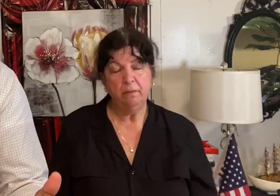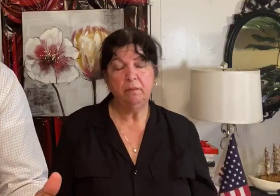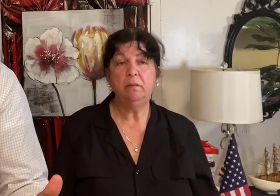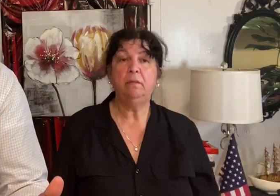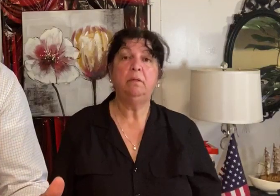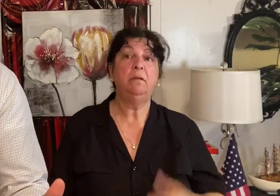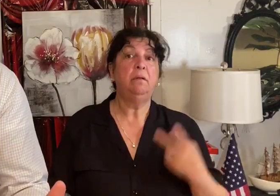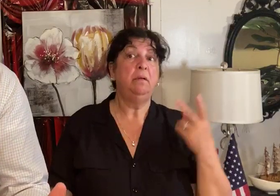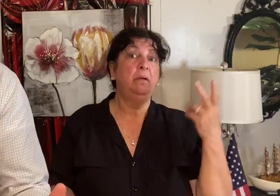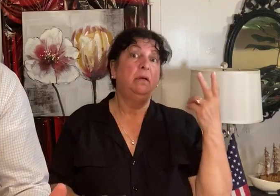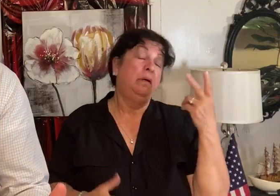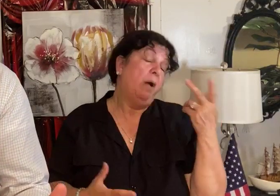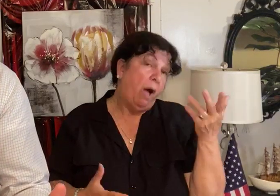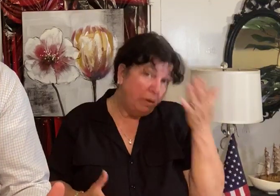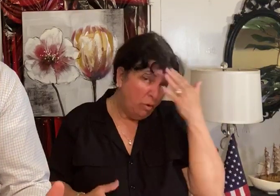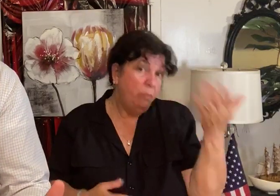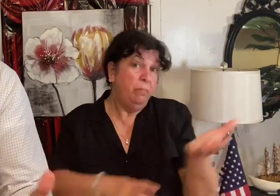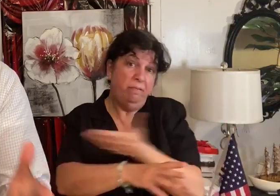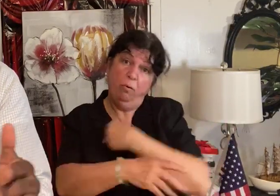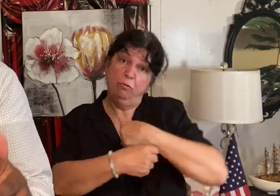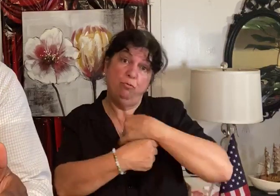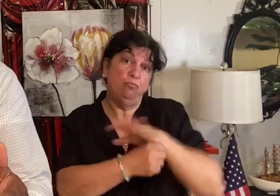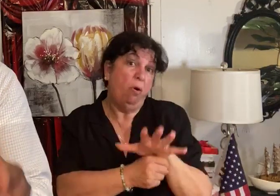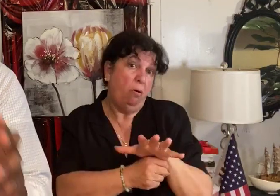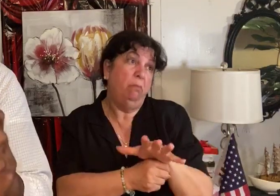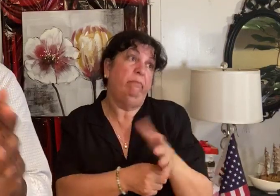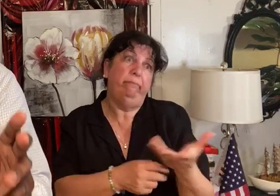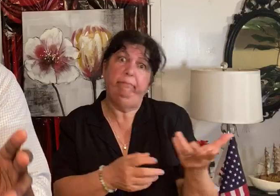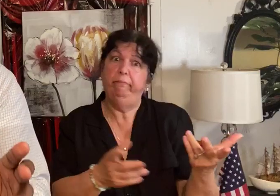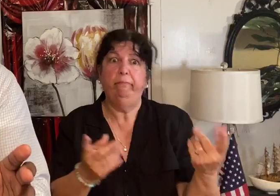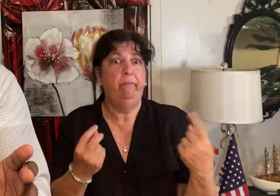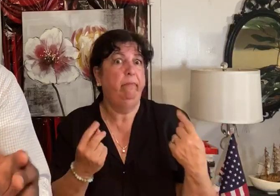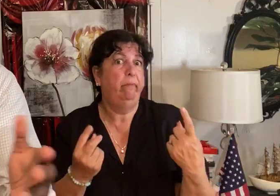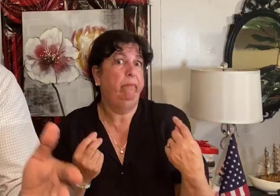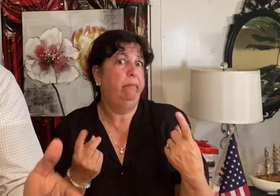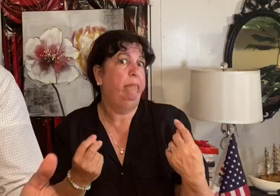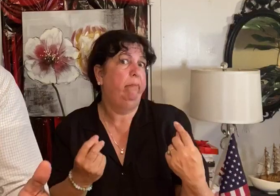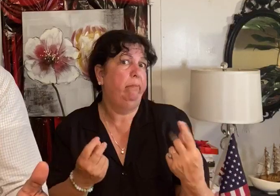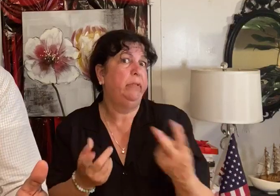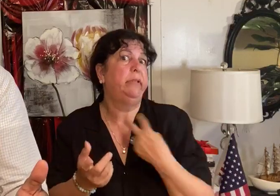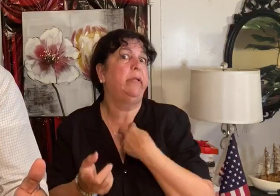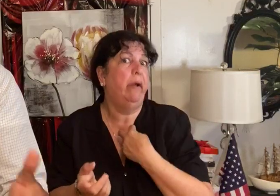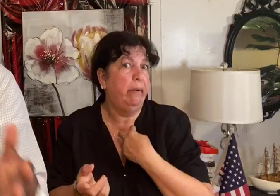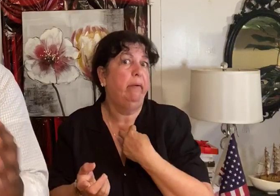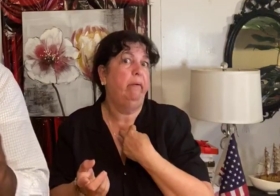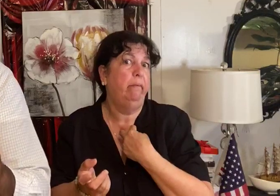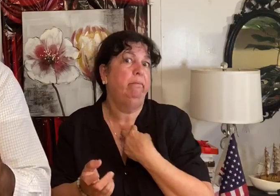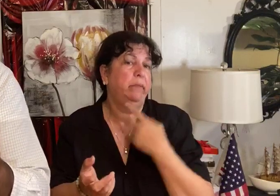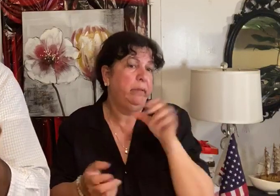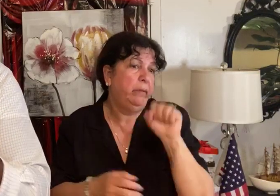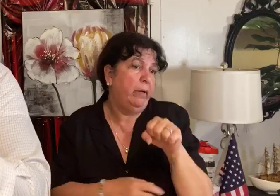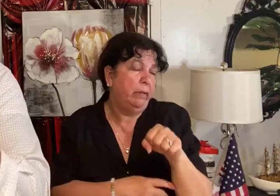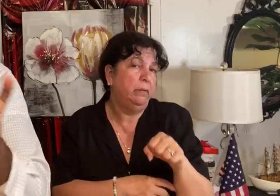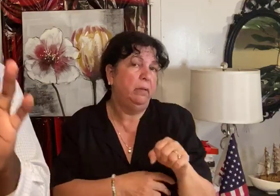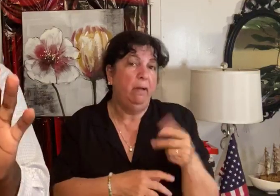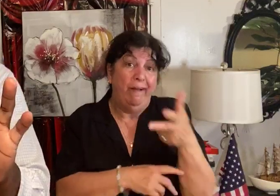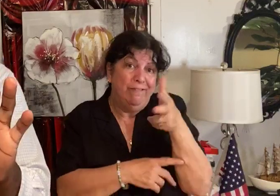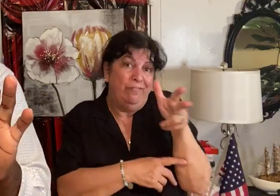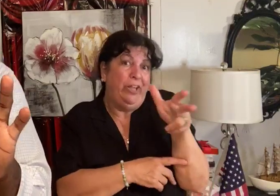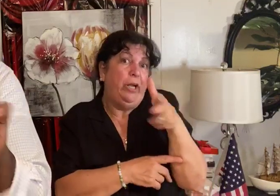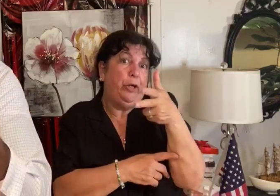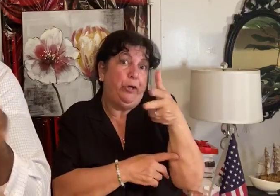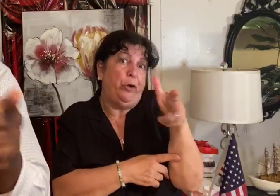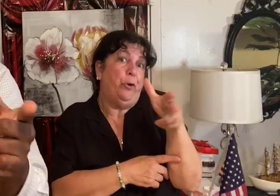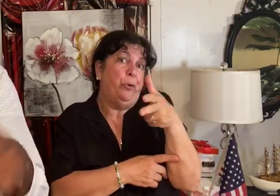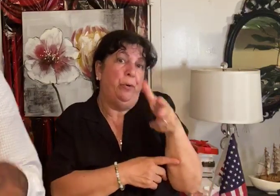for some weeks, that's all we had. Right now, we don't have a church building, so here we are in doing this video.